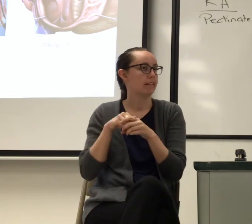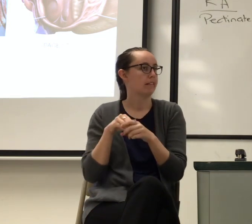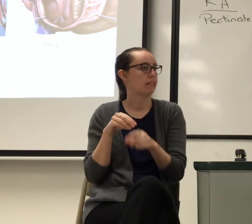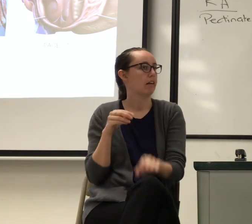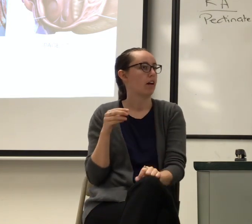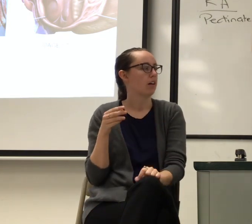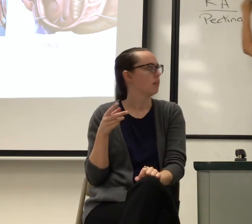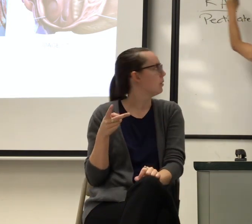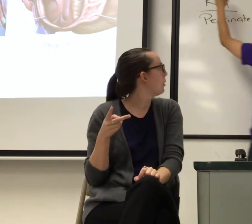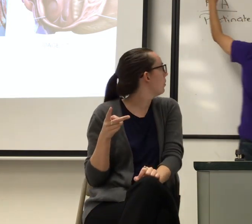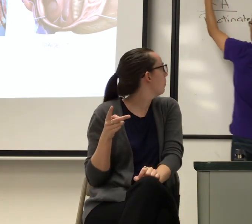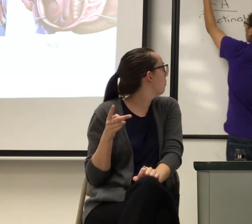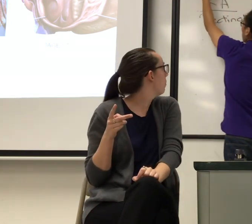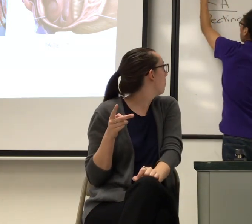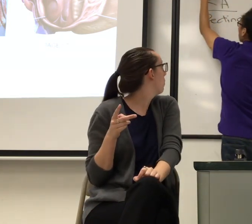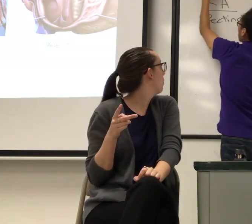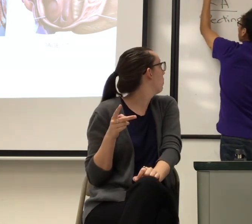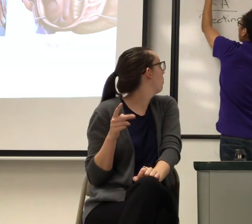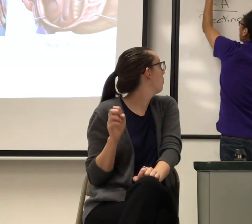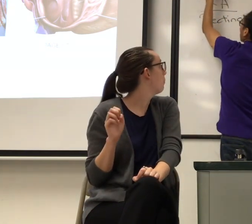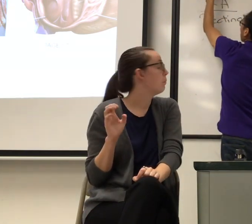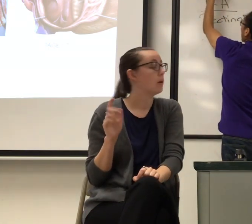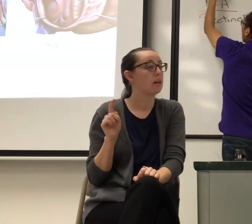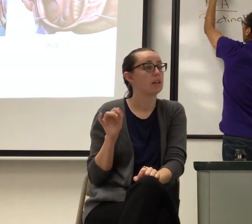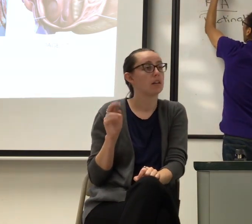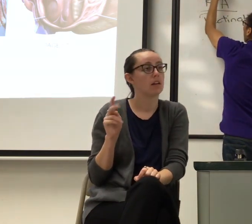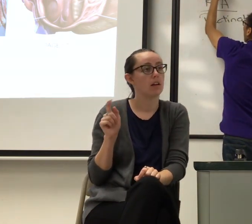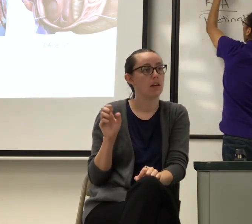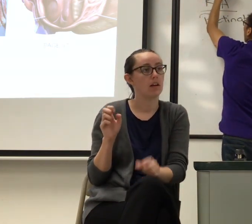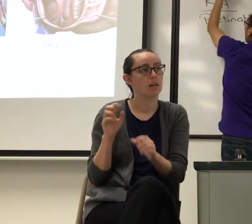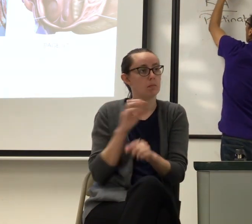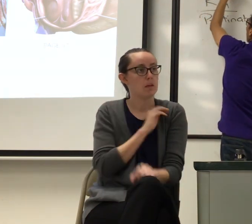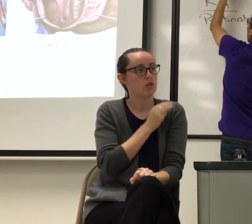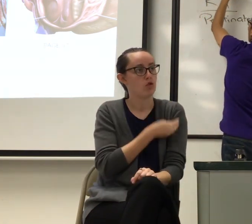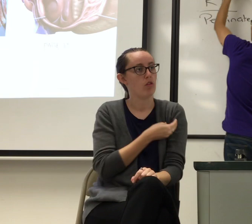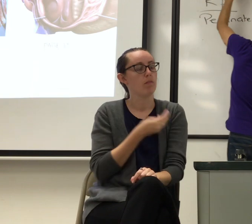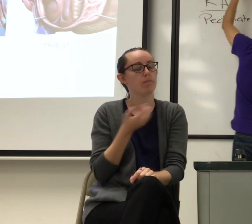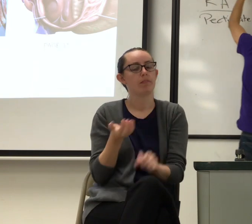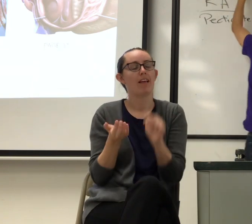Be sure to call this internal features.